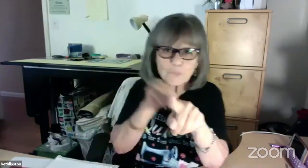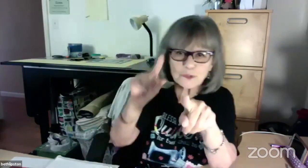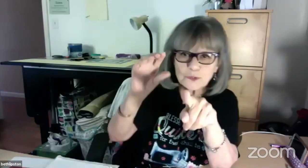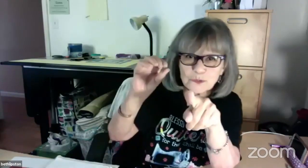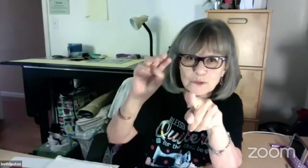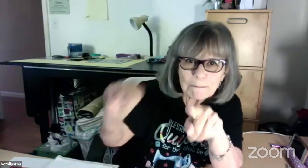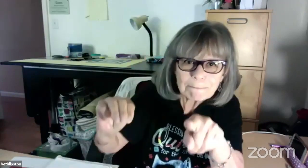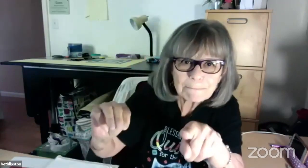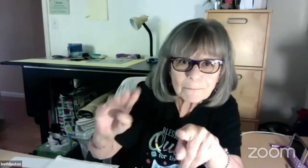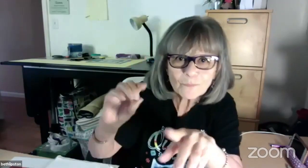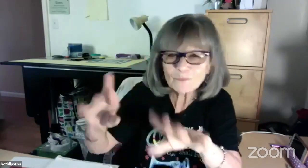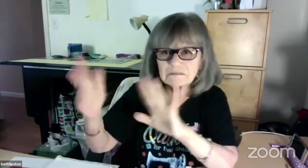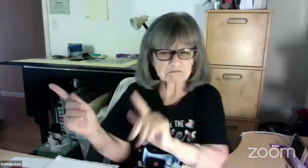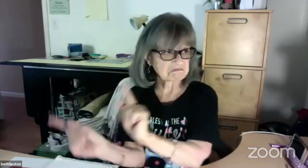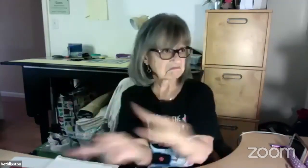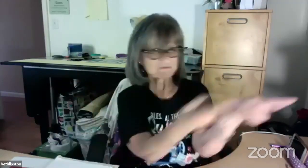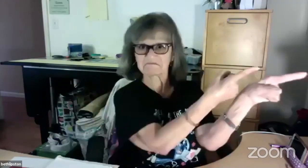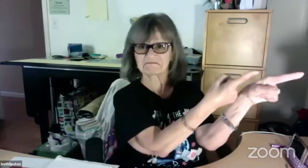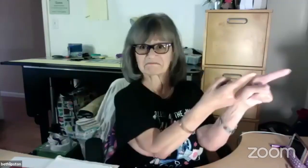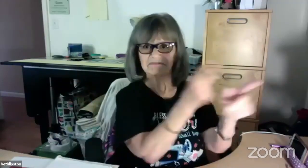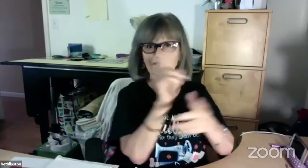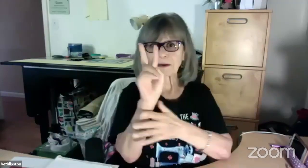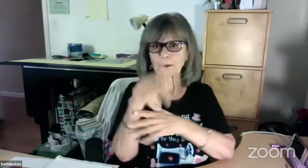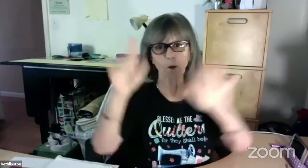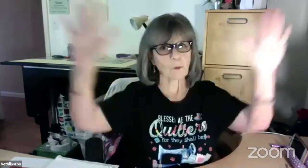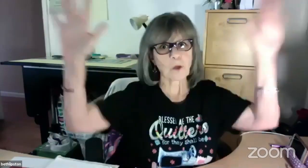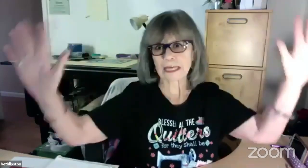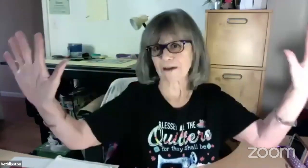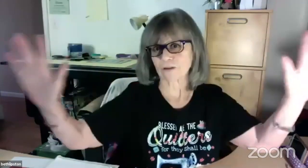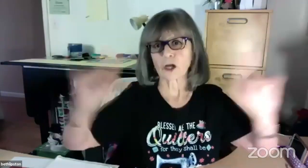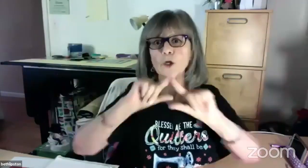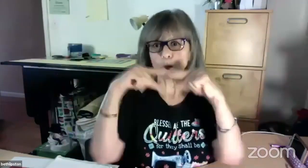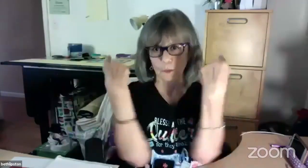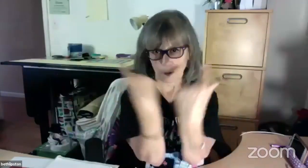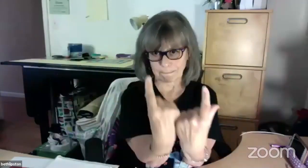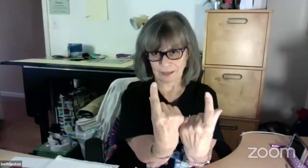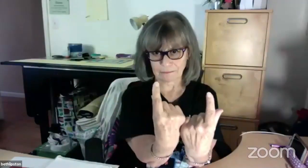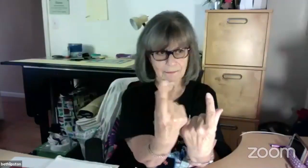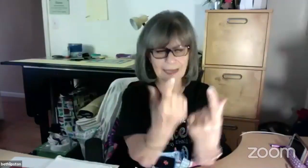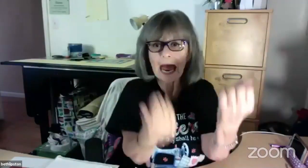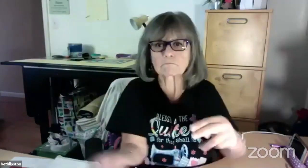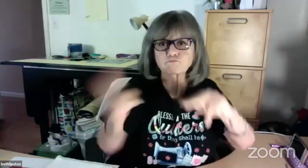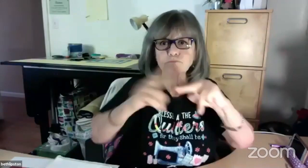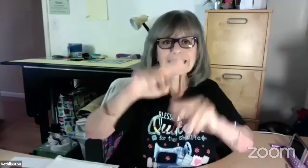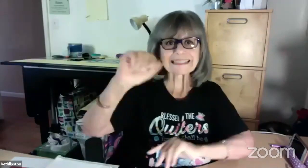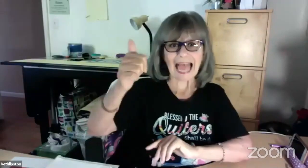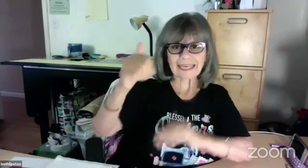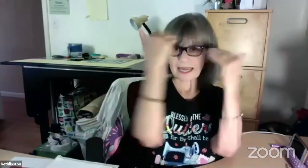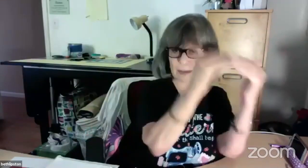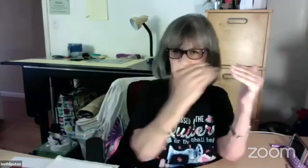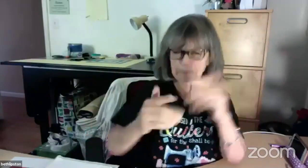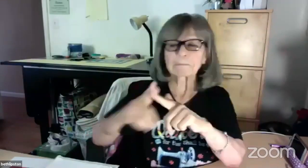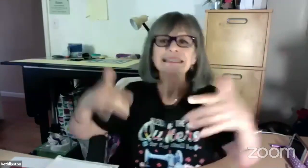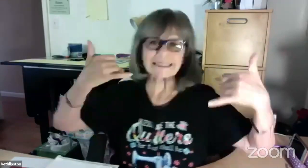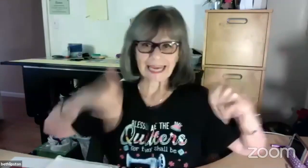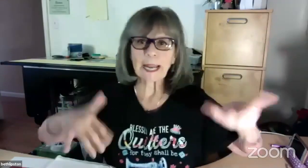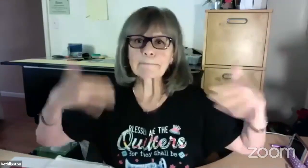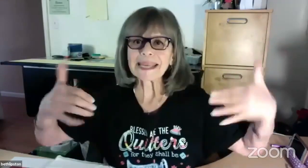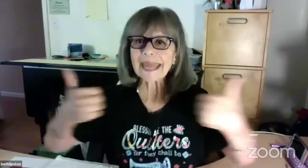that are unfamiliar with the technology for Zoom. So we have set up a VP group. We